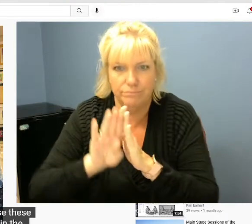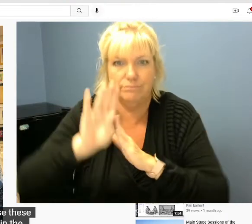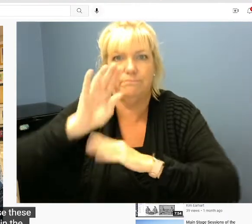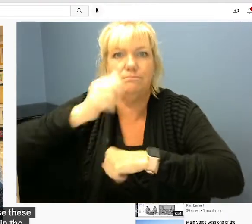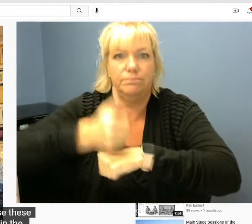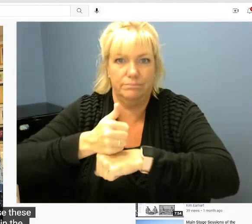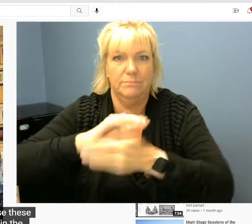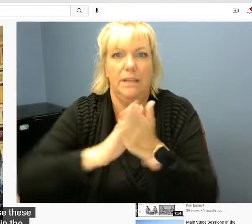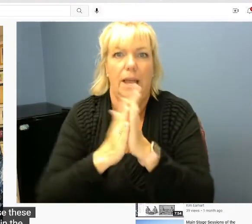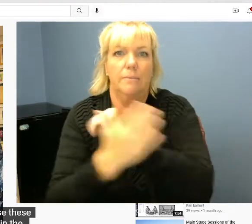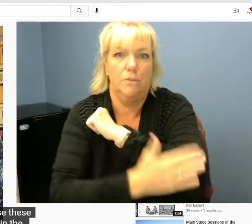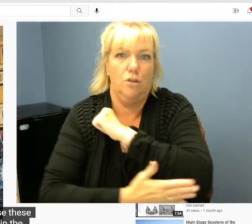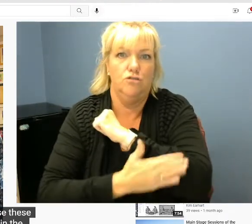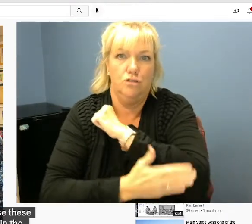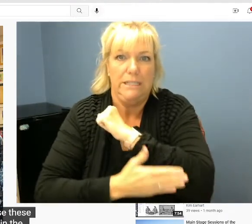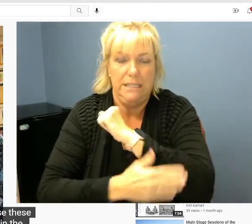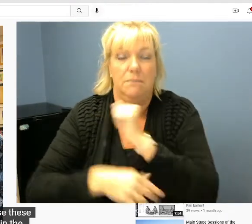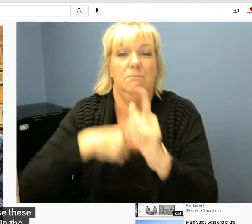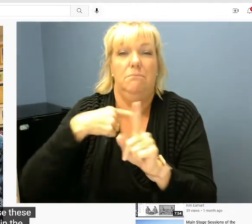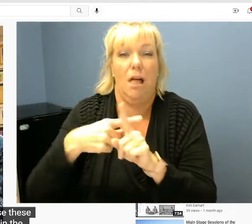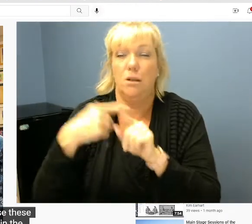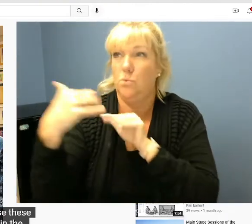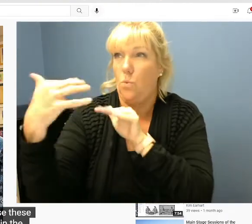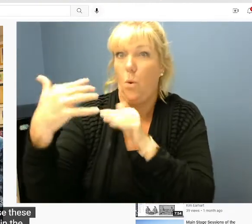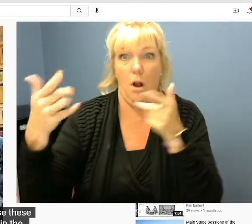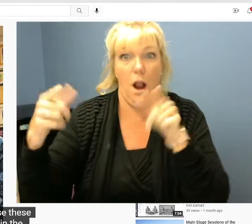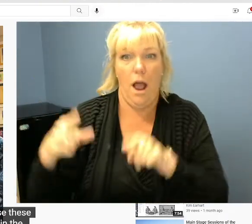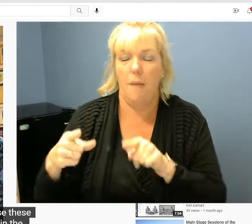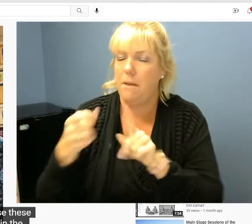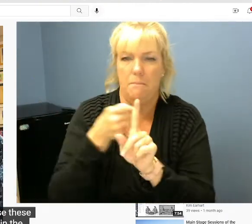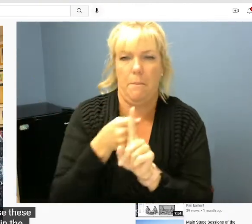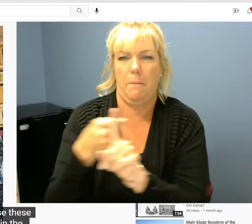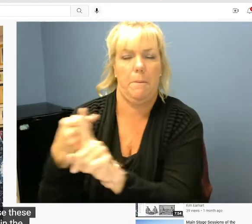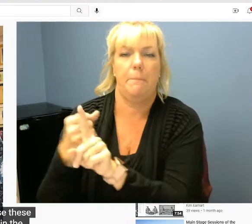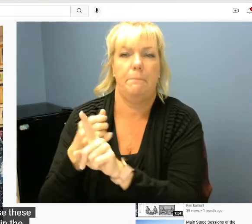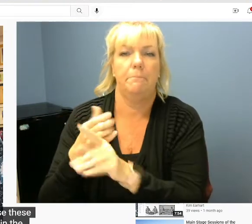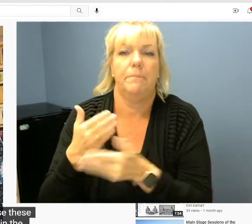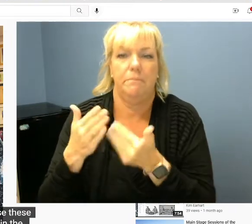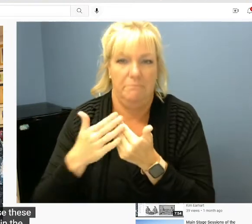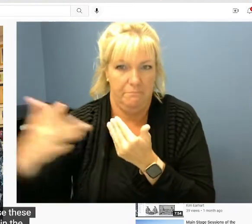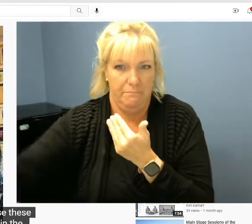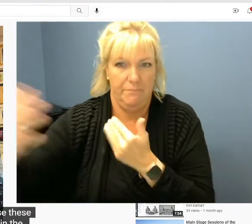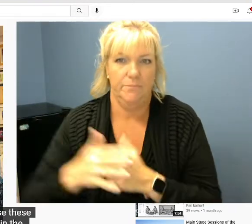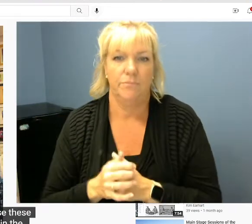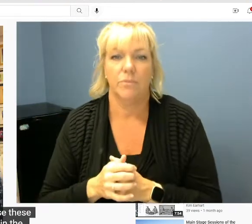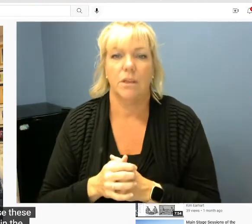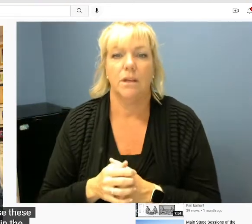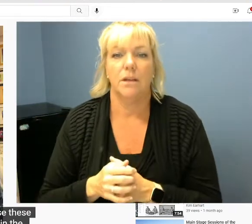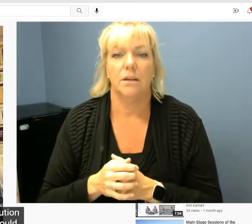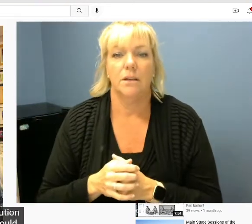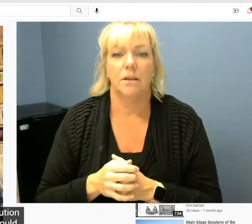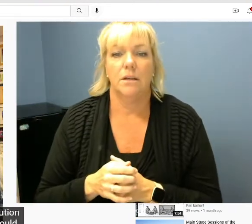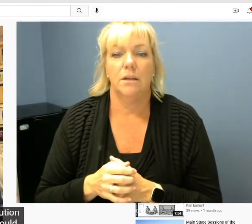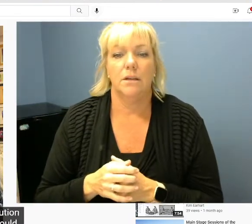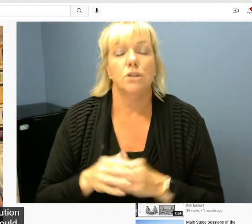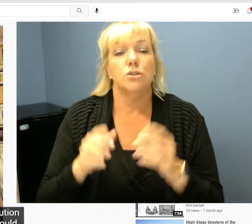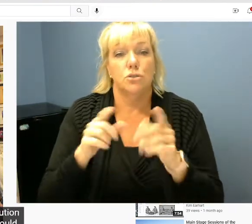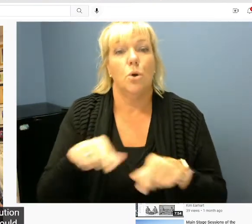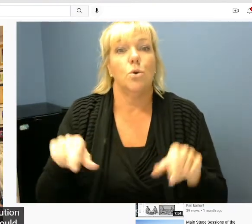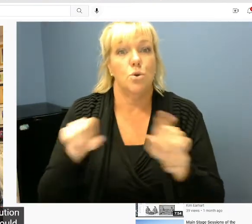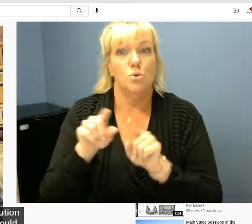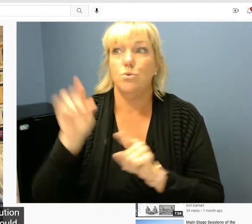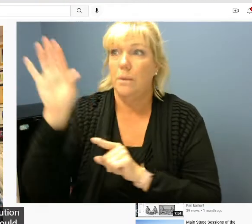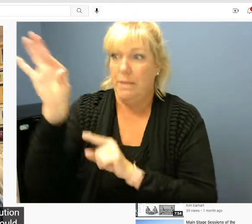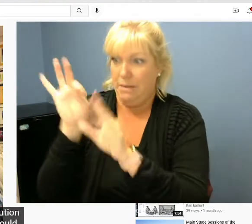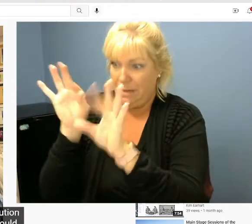aftermath. So use these artifacts to tell an American story in the colonial